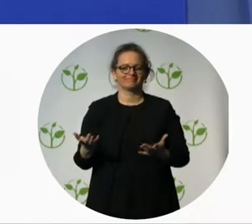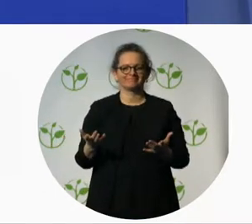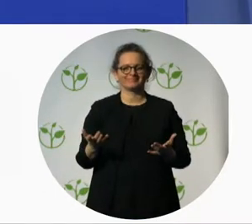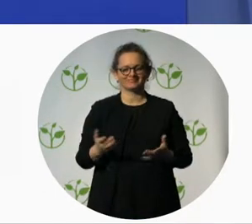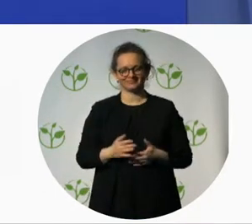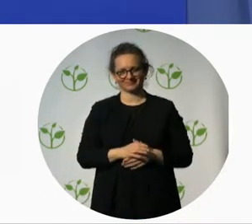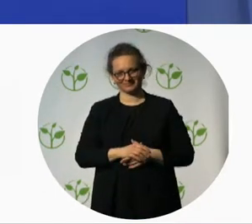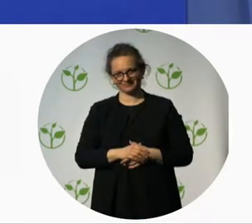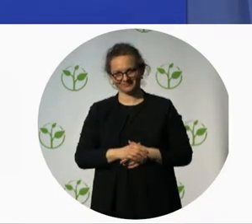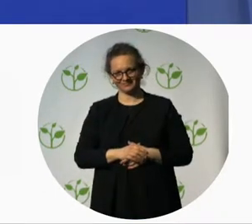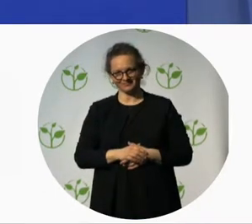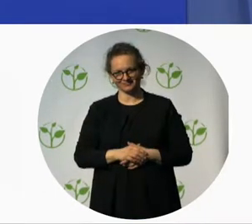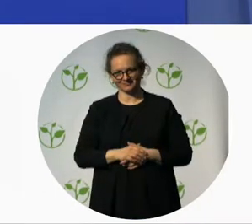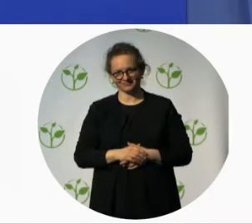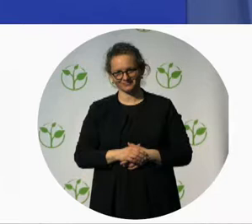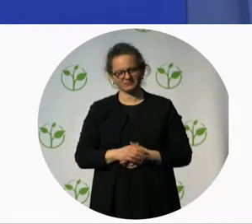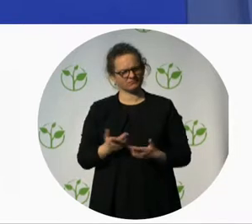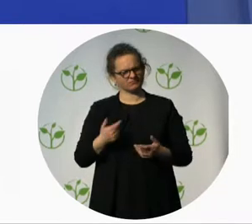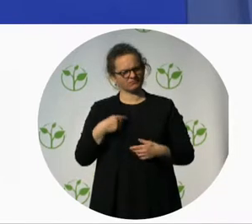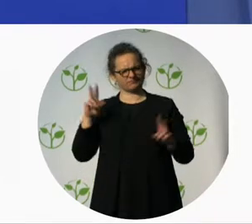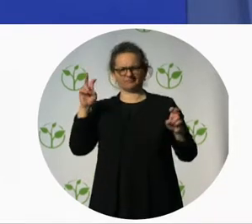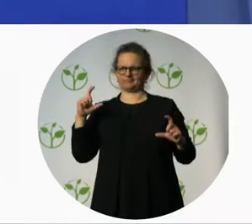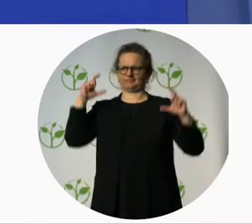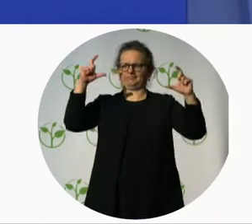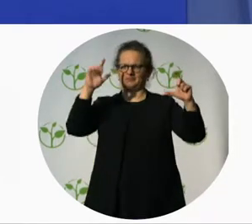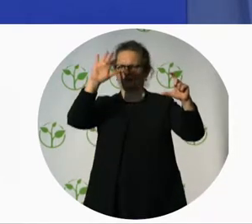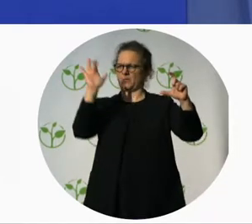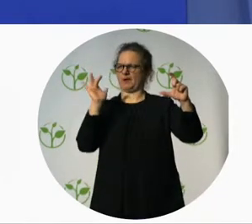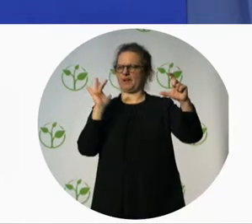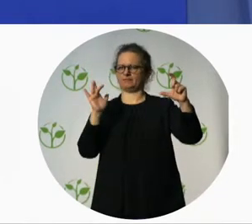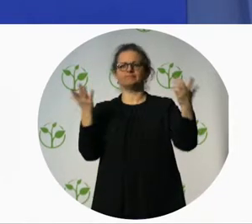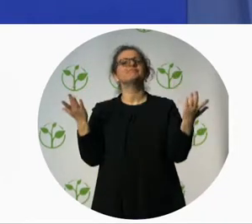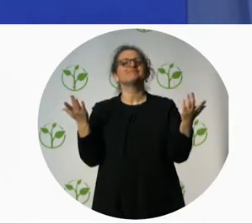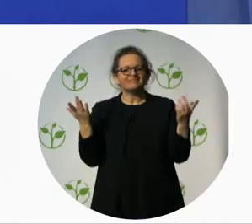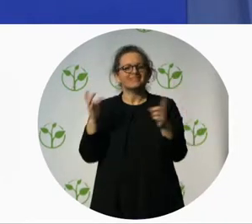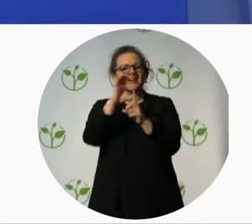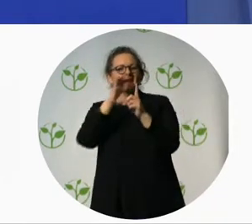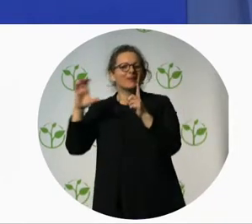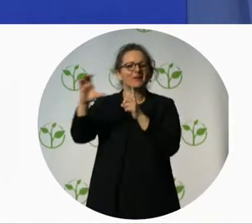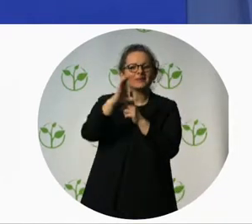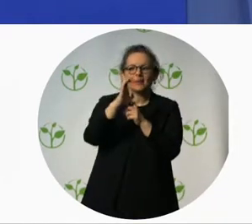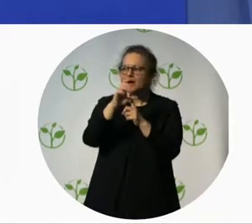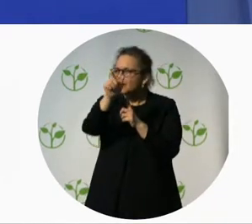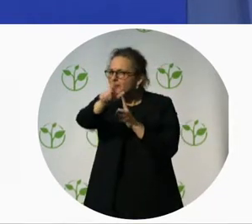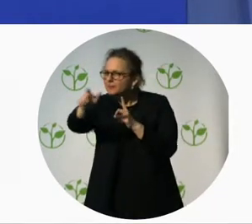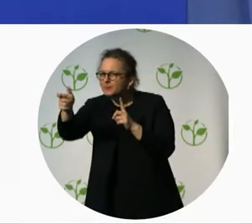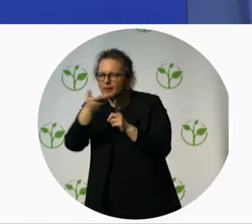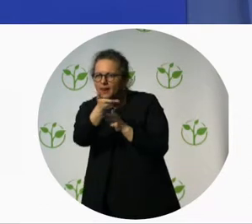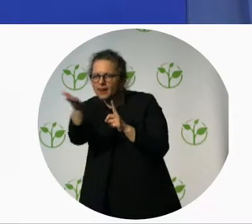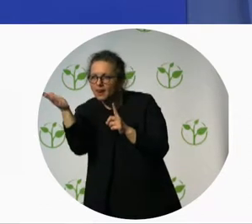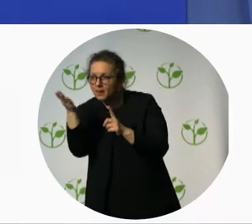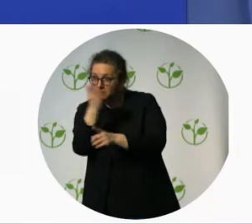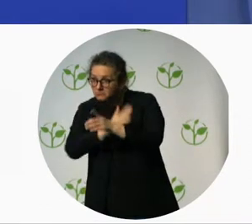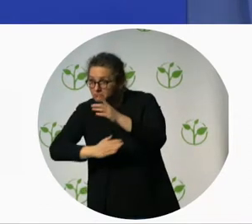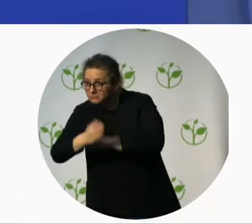cultural connotations or aspects that impede our full appreciation of diversity. We have even